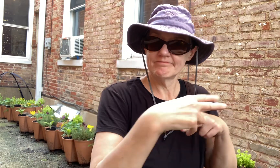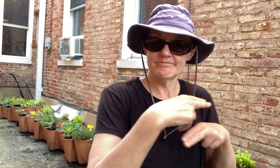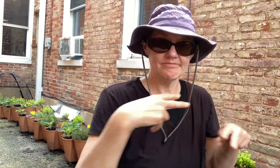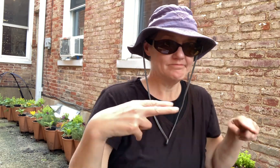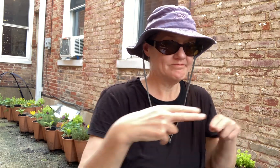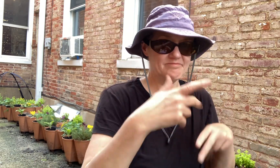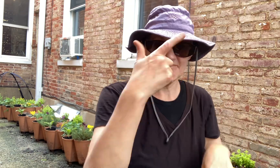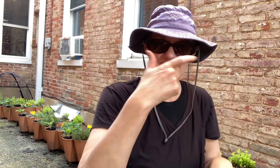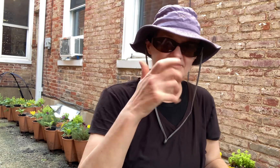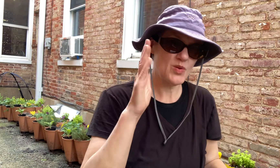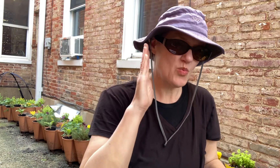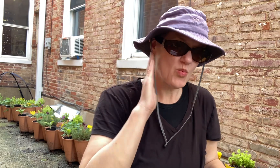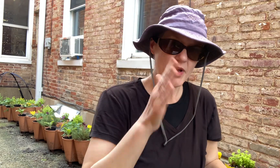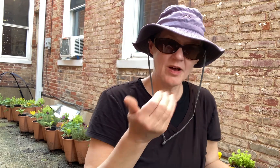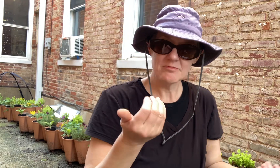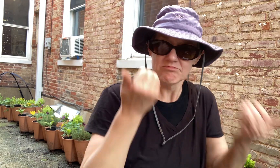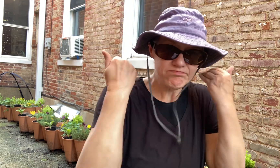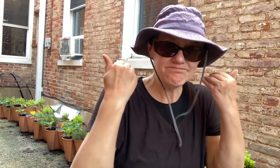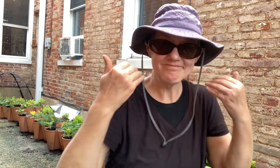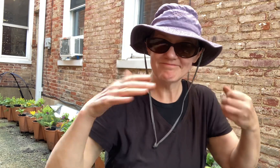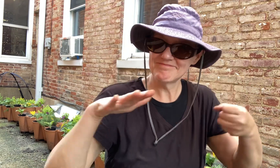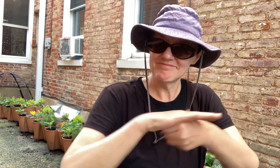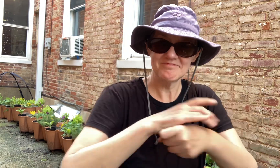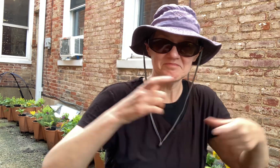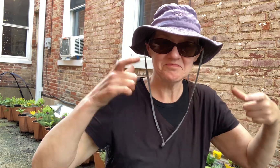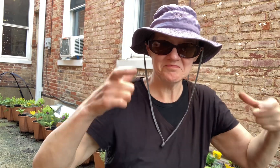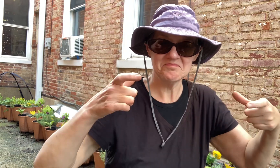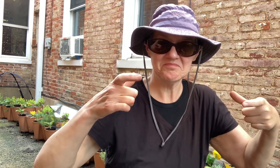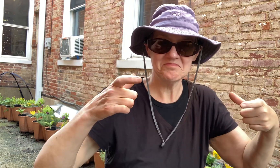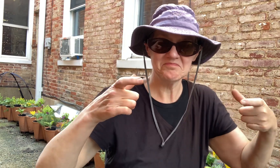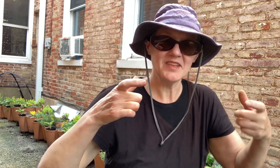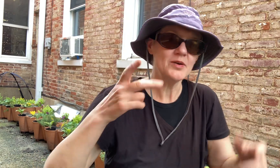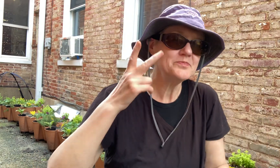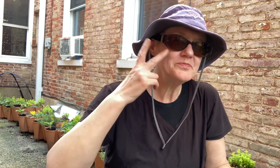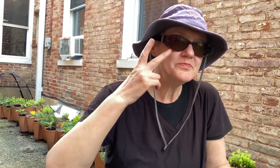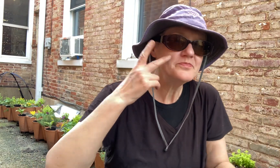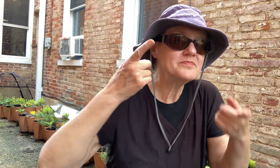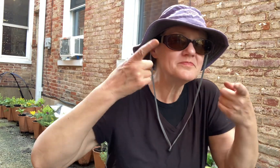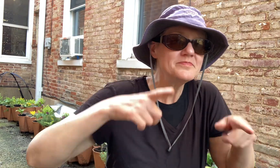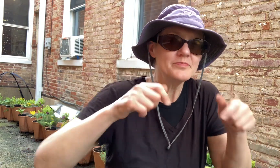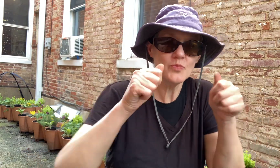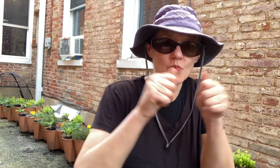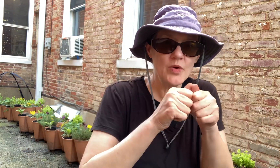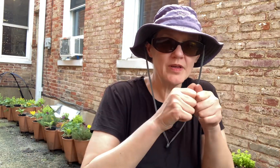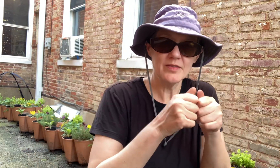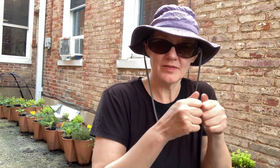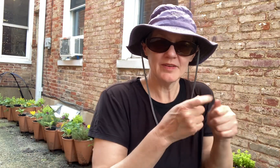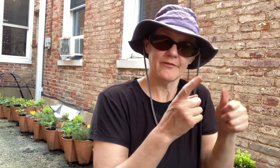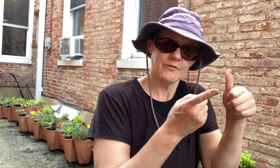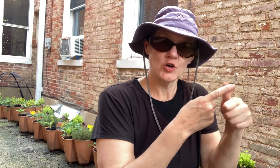trimmed that sage to try to keep it under control because it would just take up the whole space.